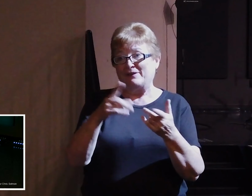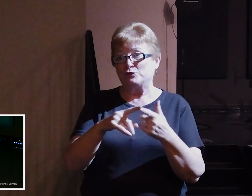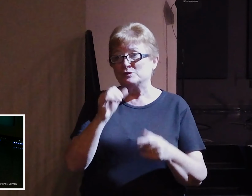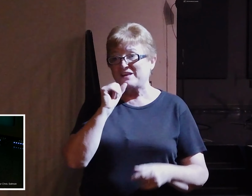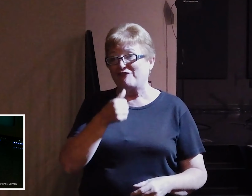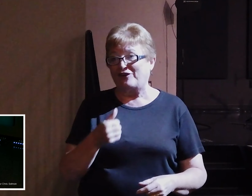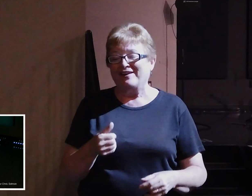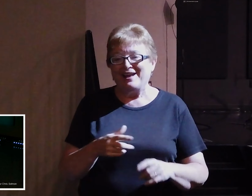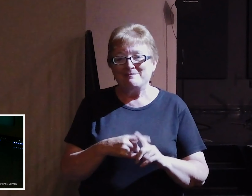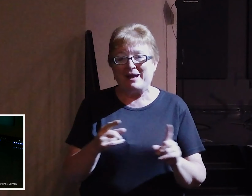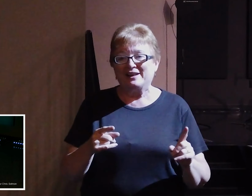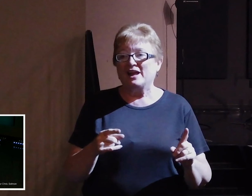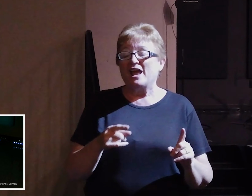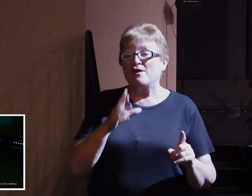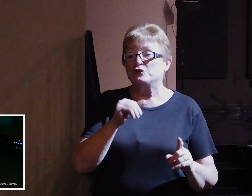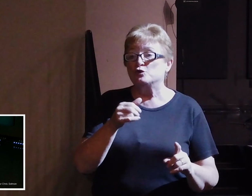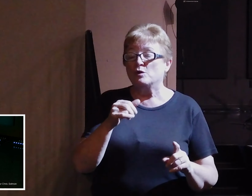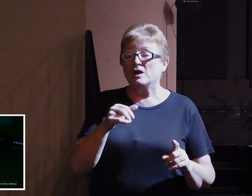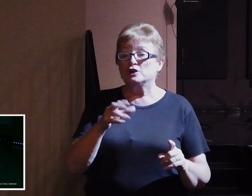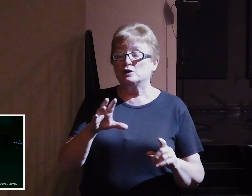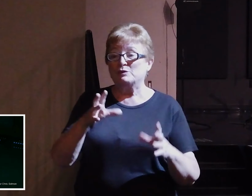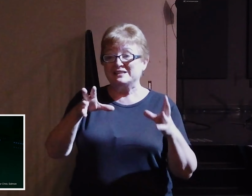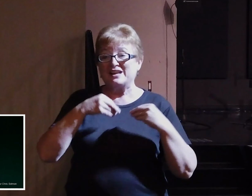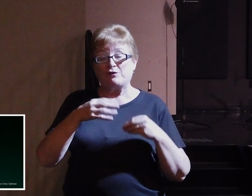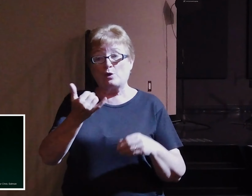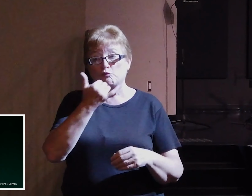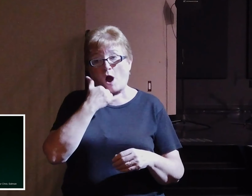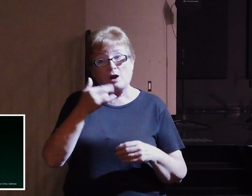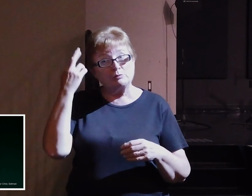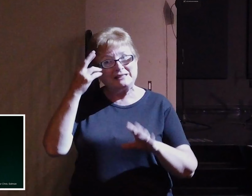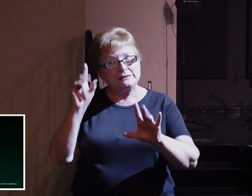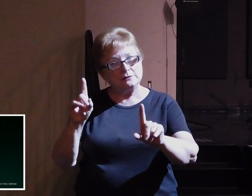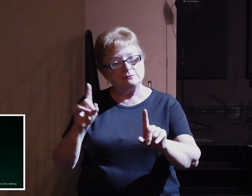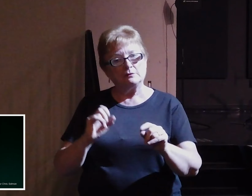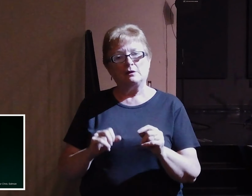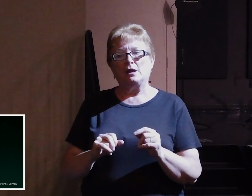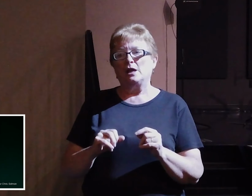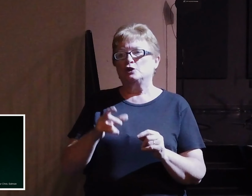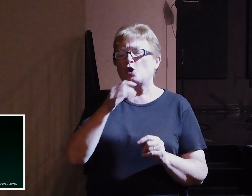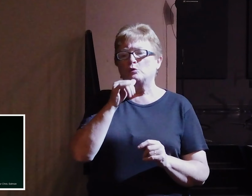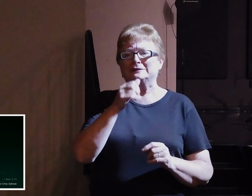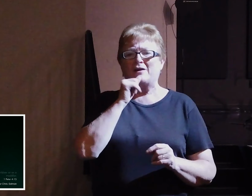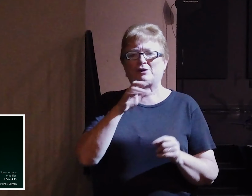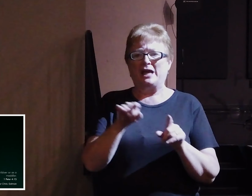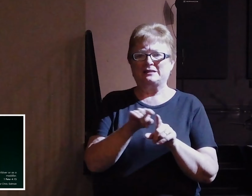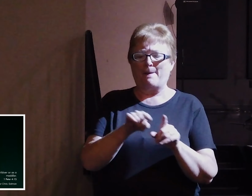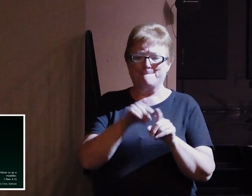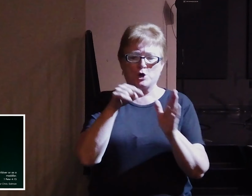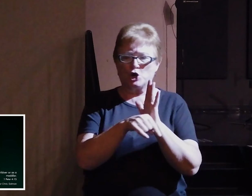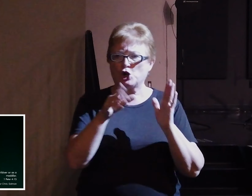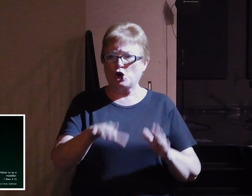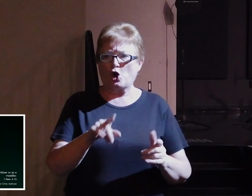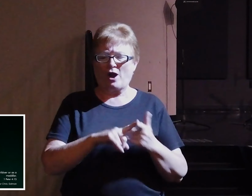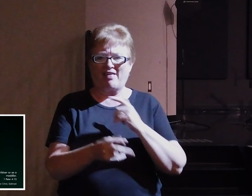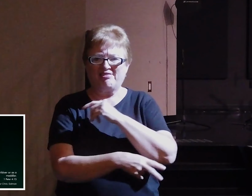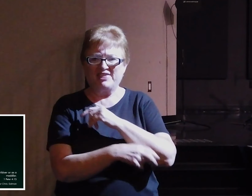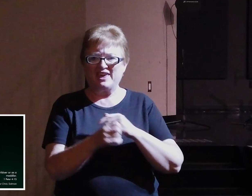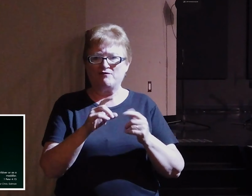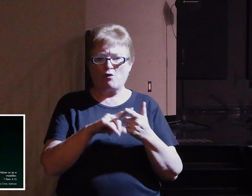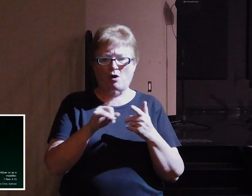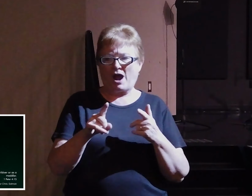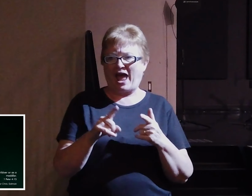is wasted when we receive it for the wrong reasons. Look at this. But let none of you suffer as a murderer or a thief or an evildoer or as a meddler.